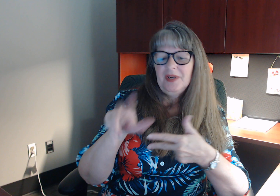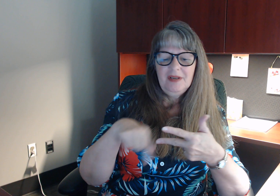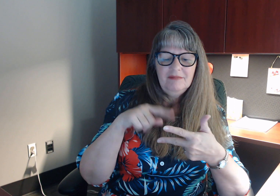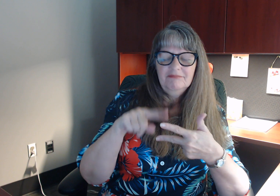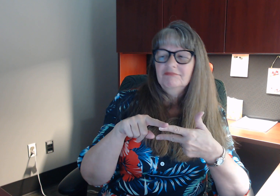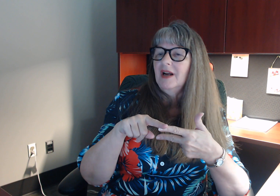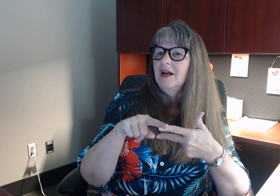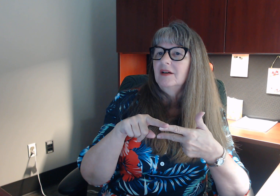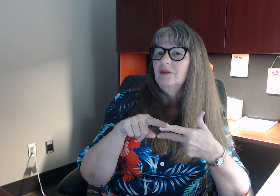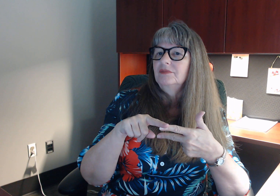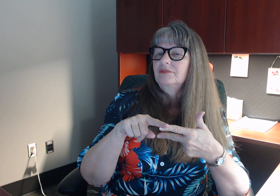3.